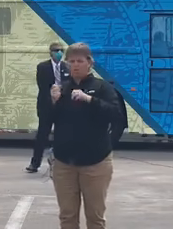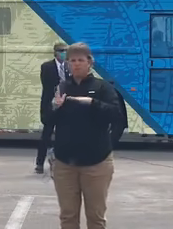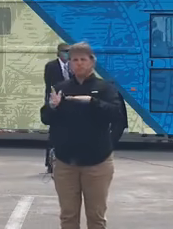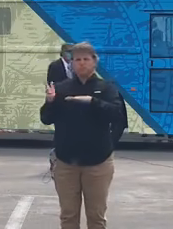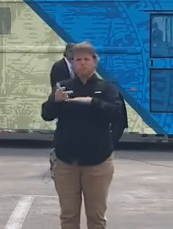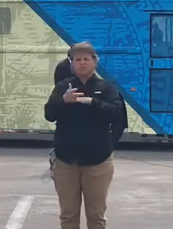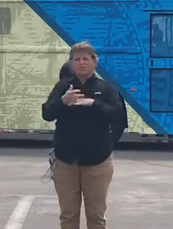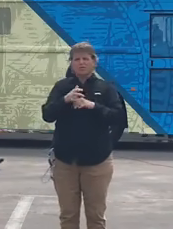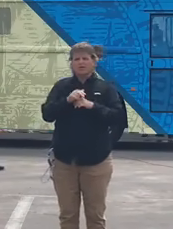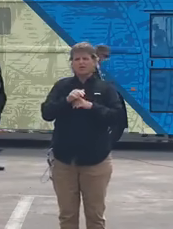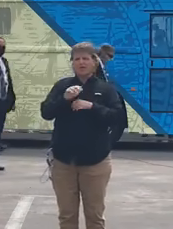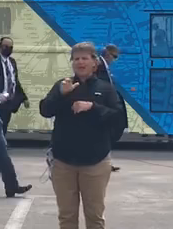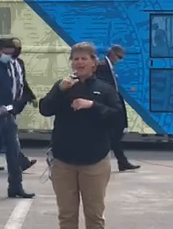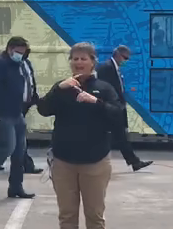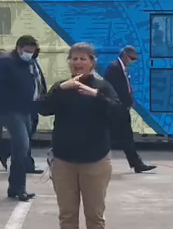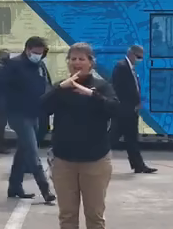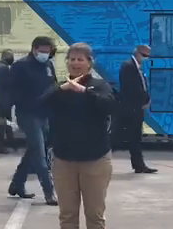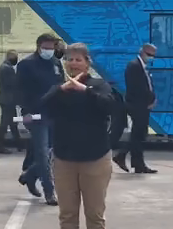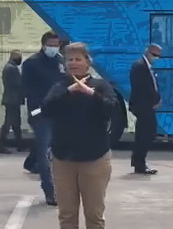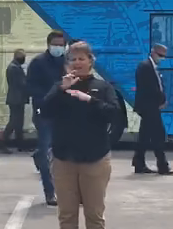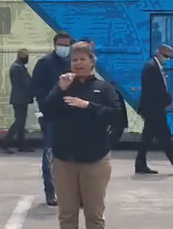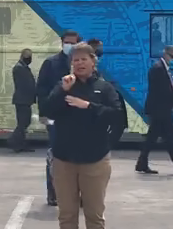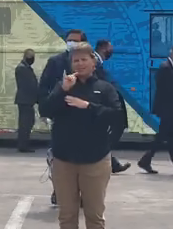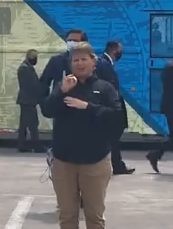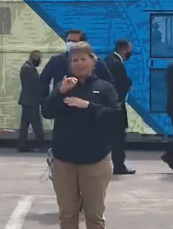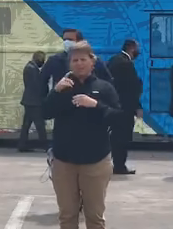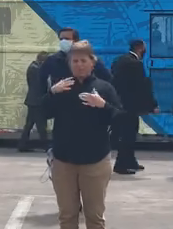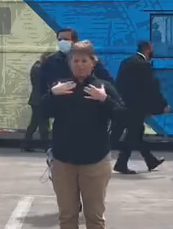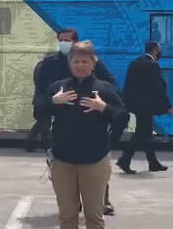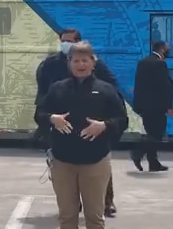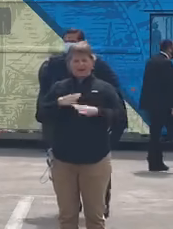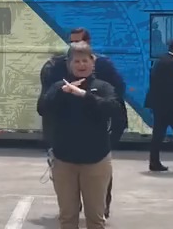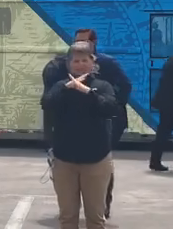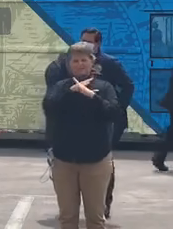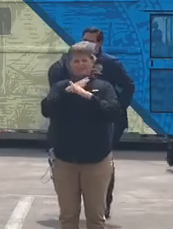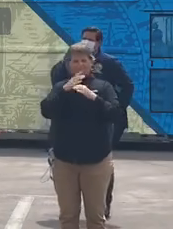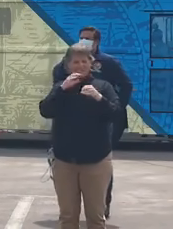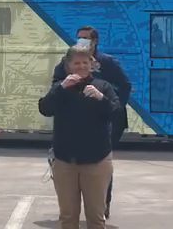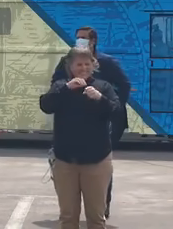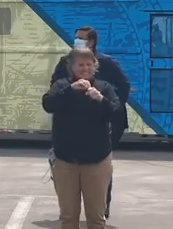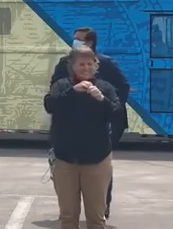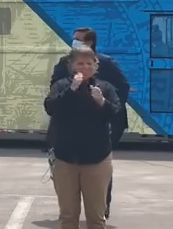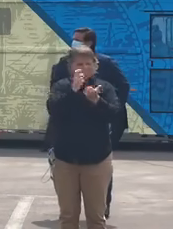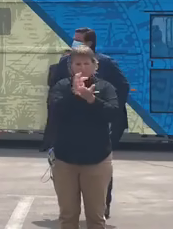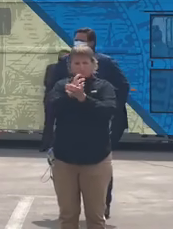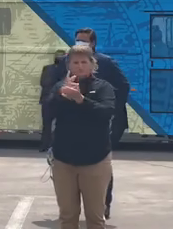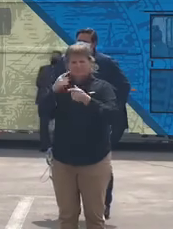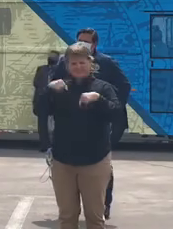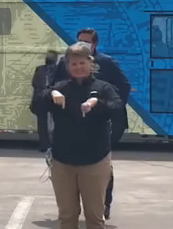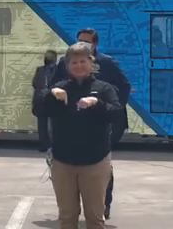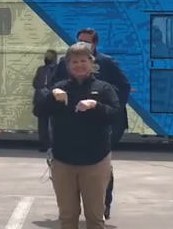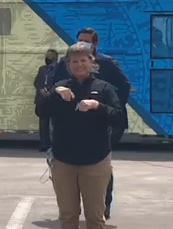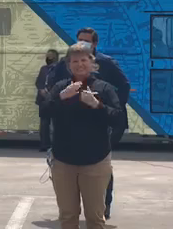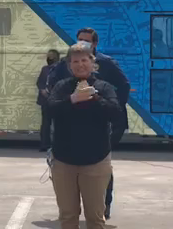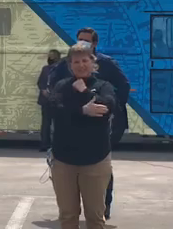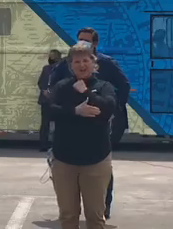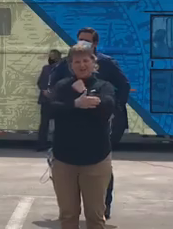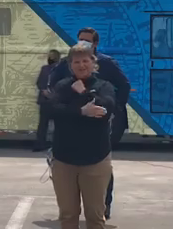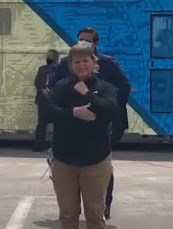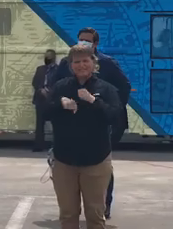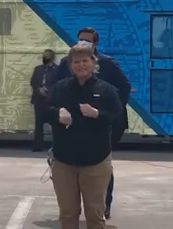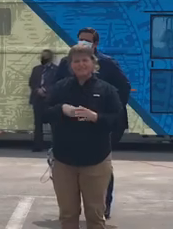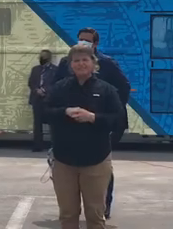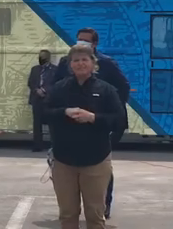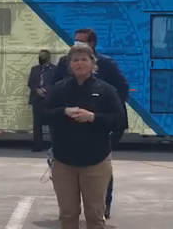that will really be able to confer what the immunity level is here in this county in particular. But this has been a